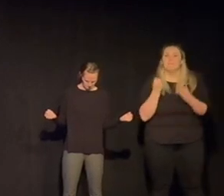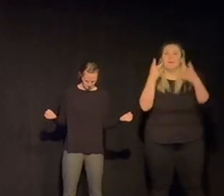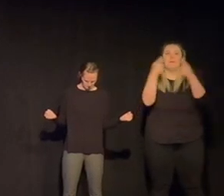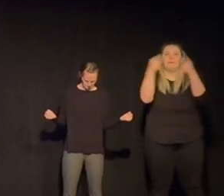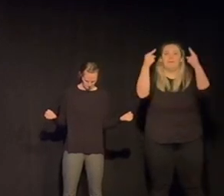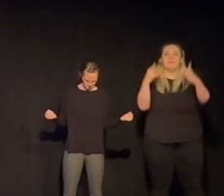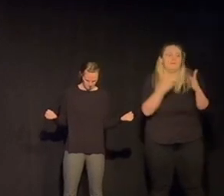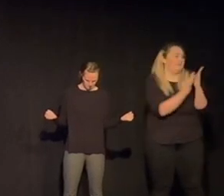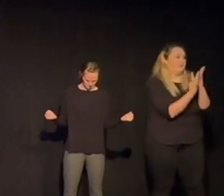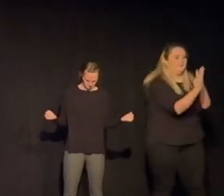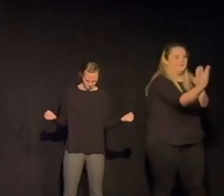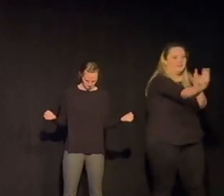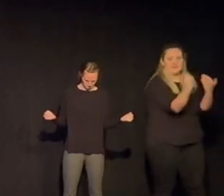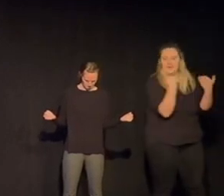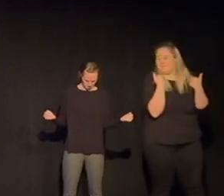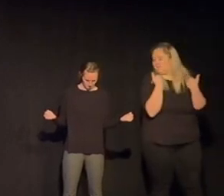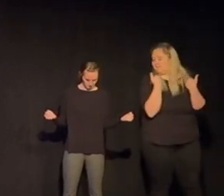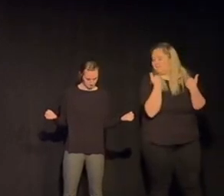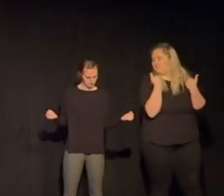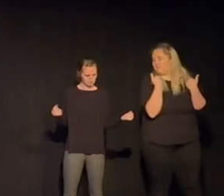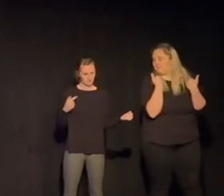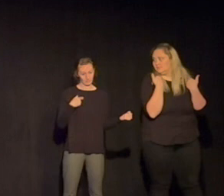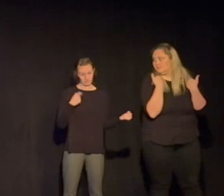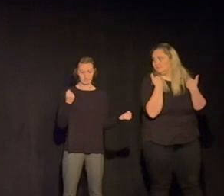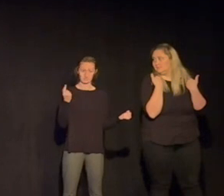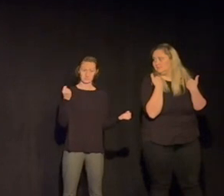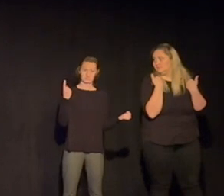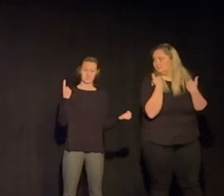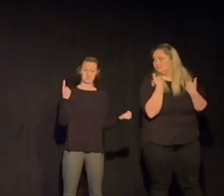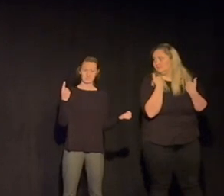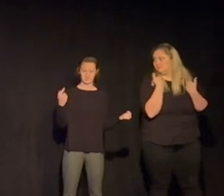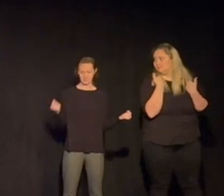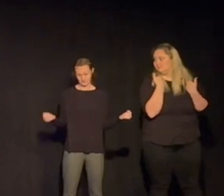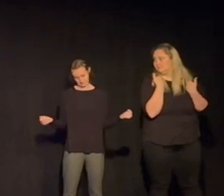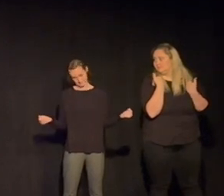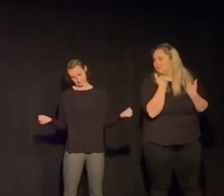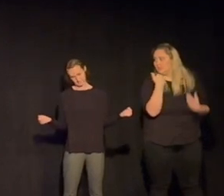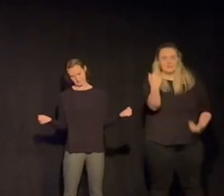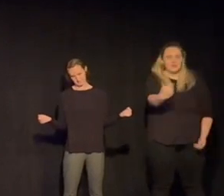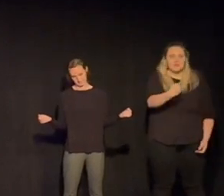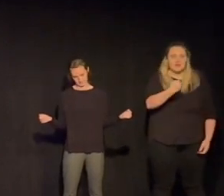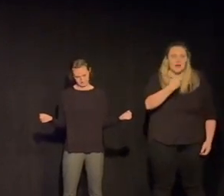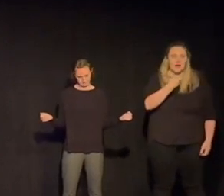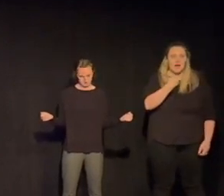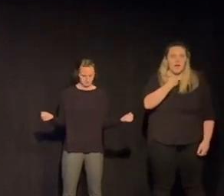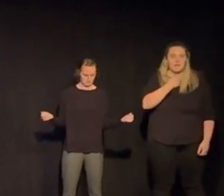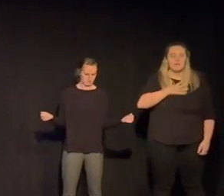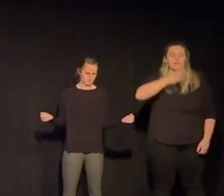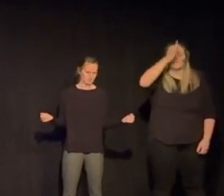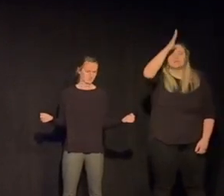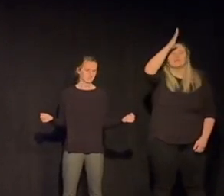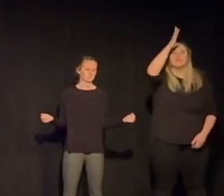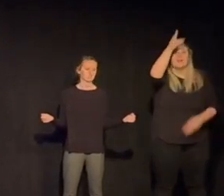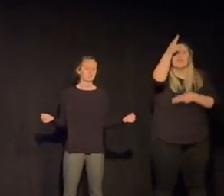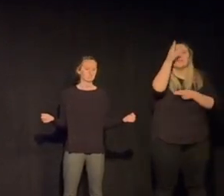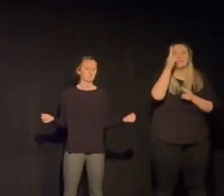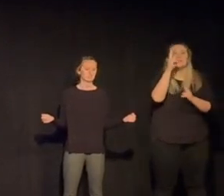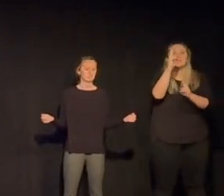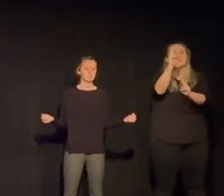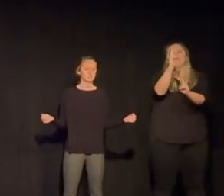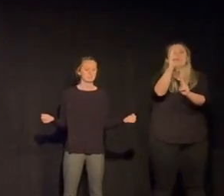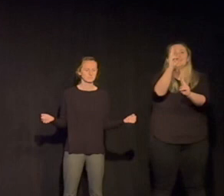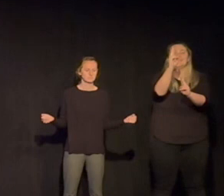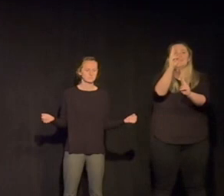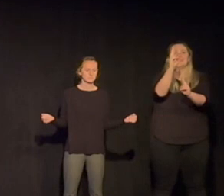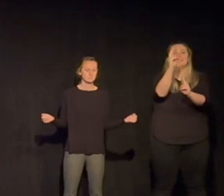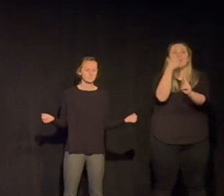as you might expect. I know the feeling. I am going to honor my father. I